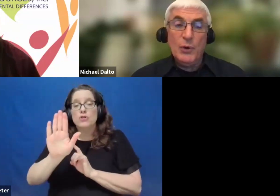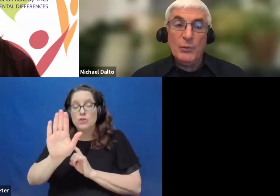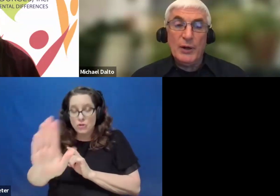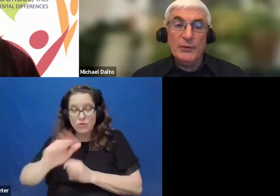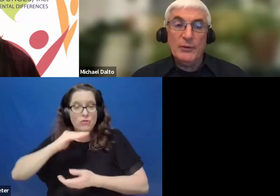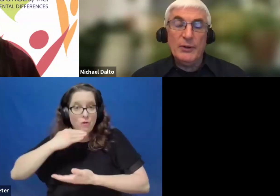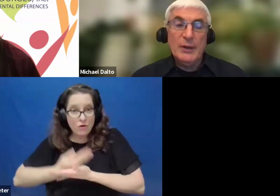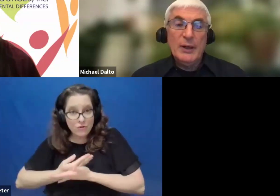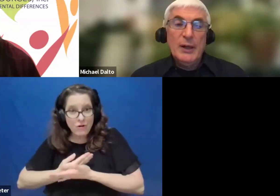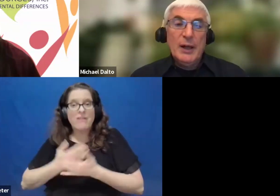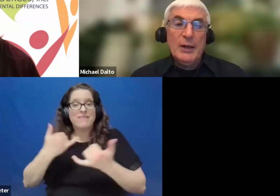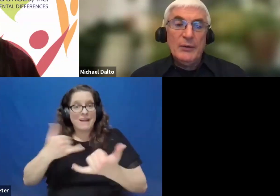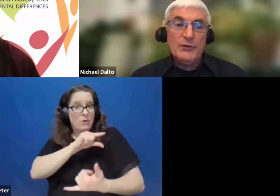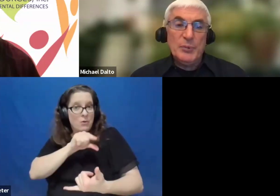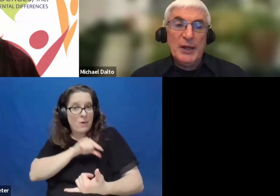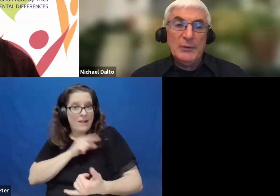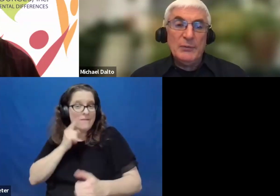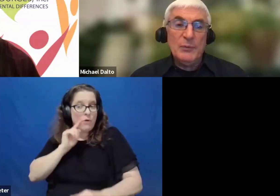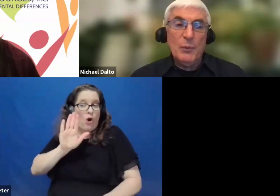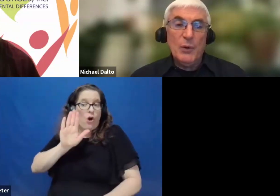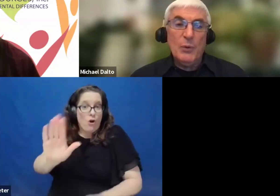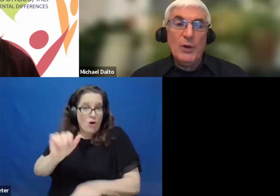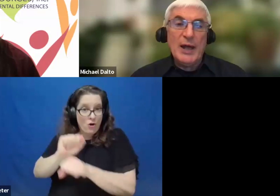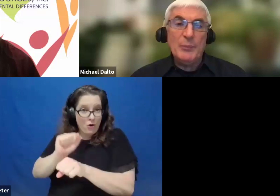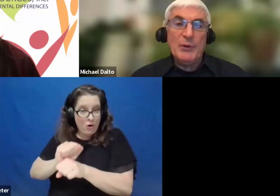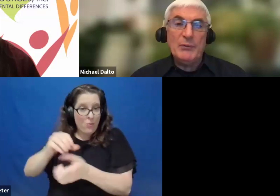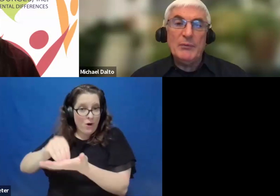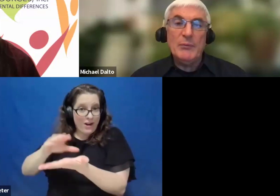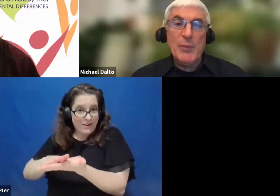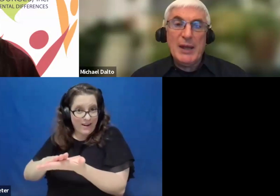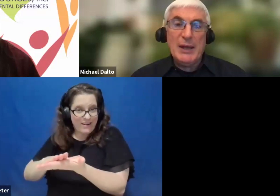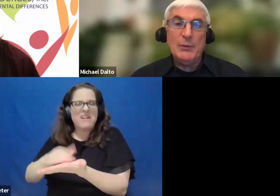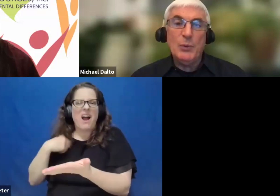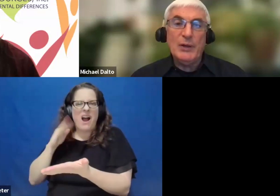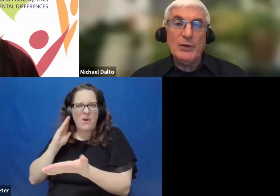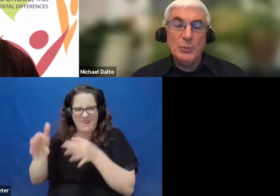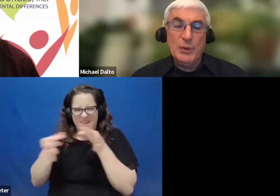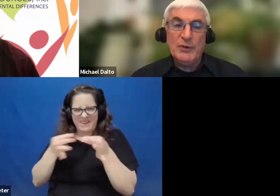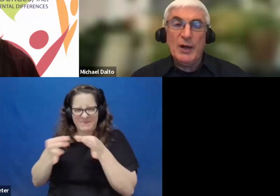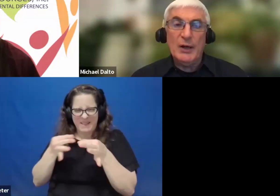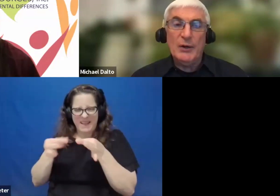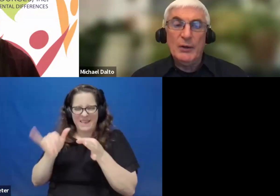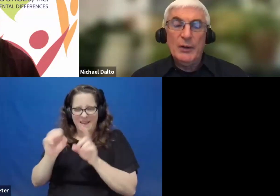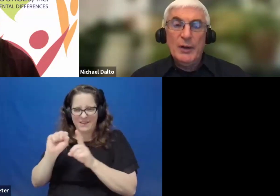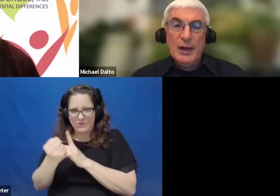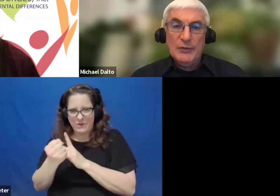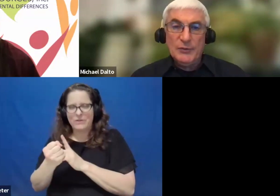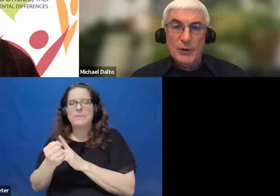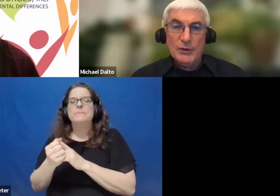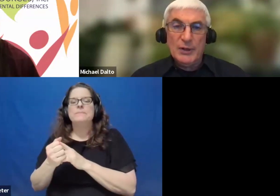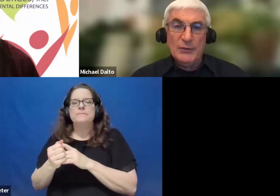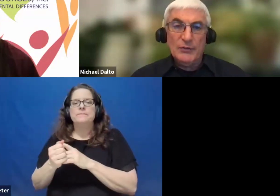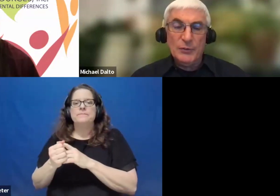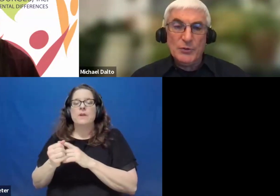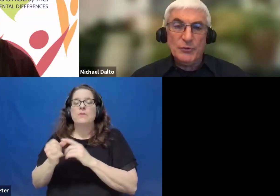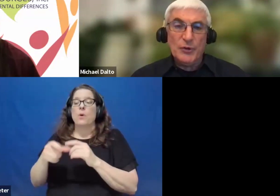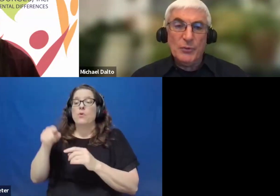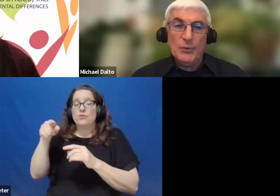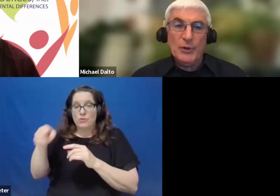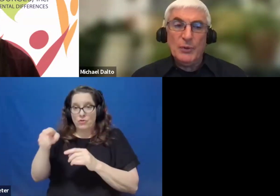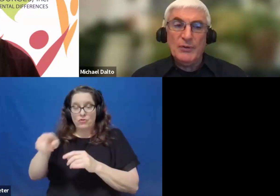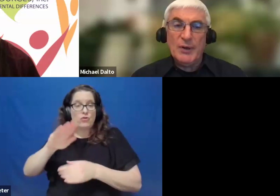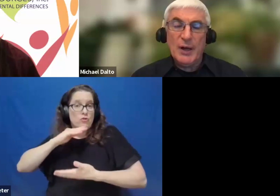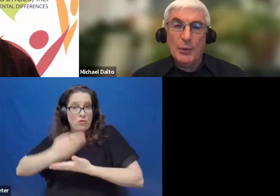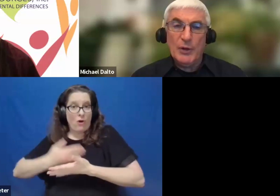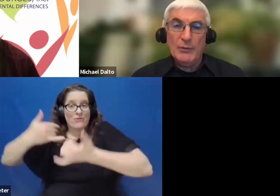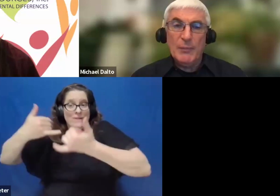own work record, I'll explain what will happen, May, when you retire and start getting Social